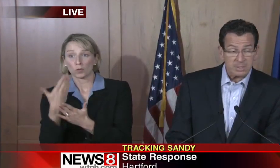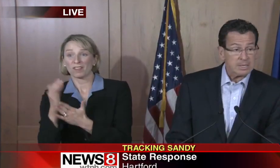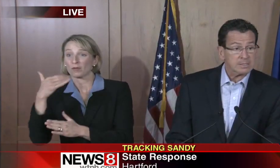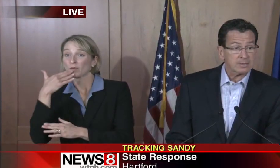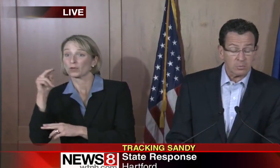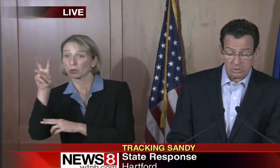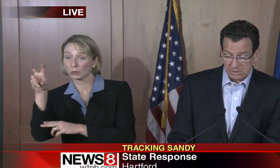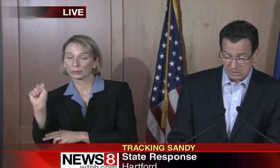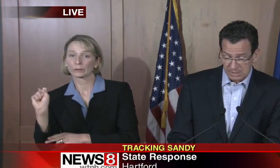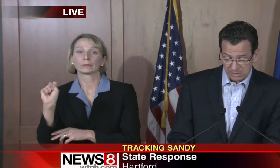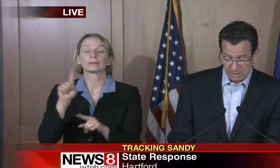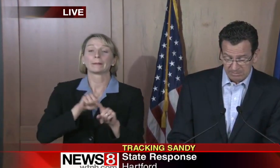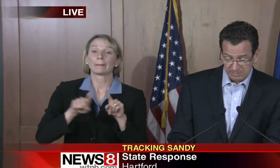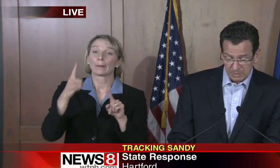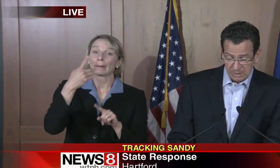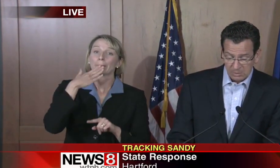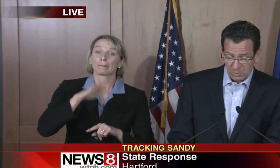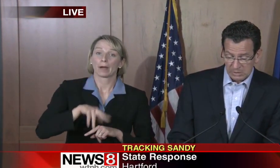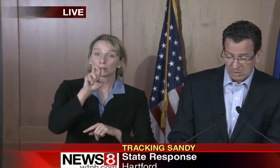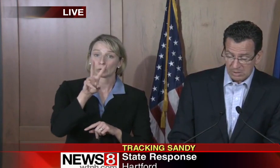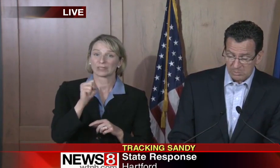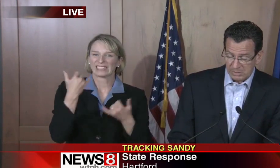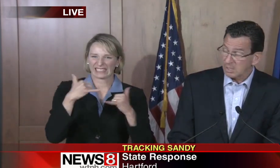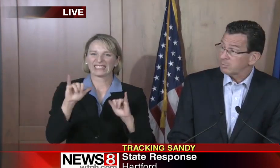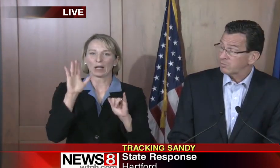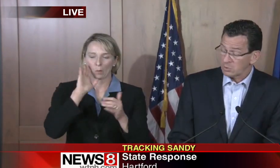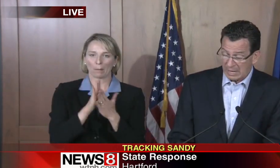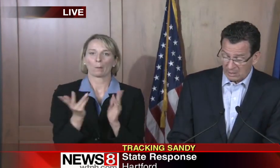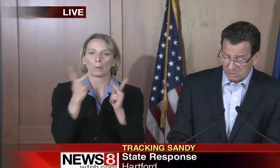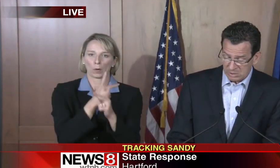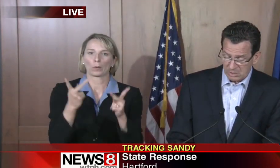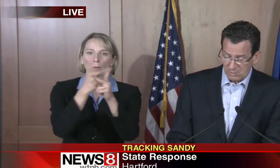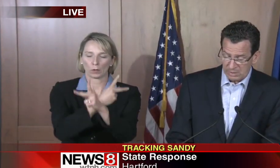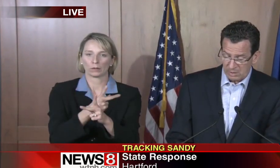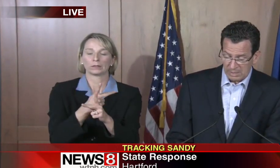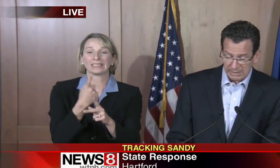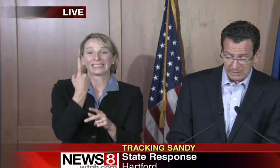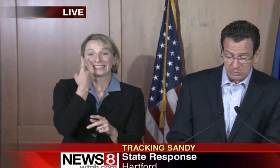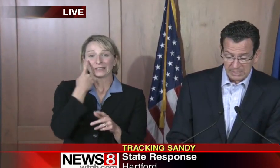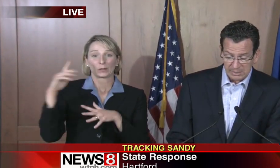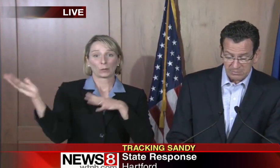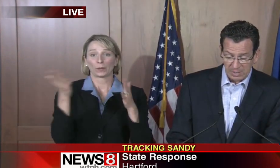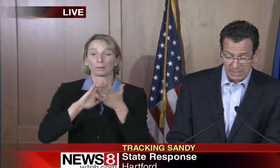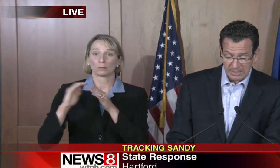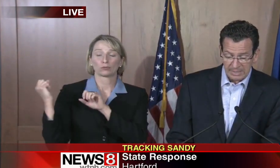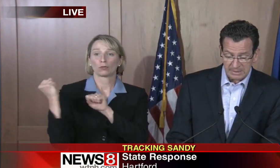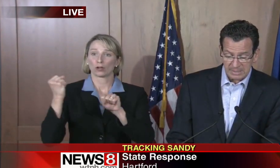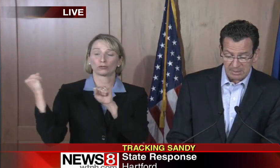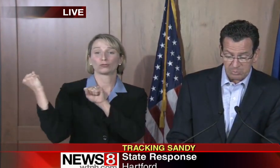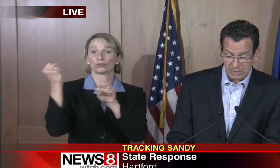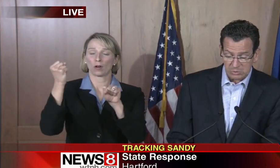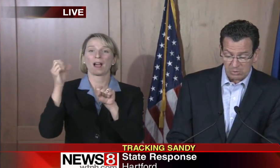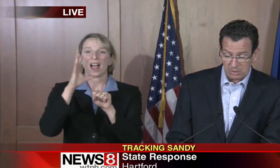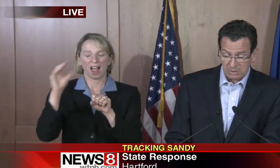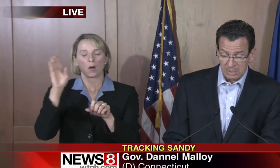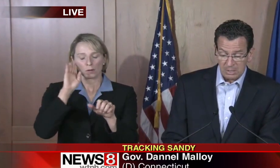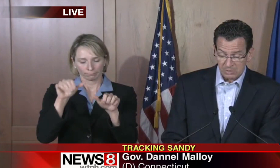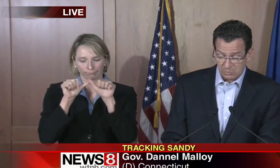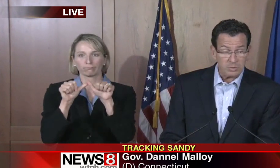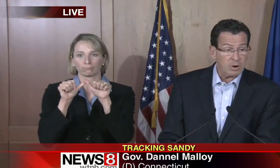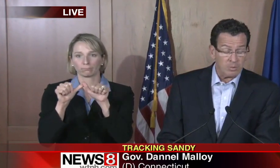news is that the worst is still to come. The wind started picking up a few hours ago and are likely to intensify and stay pretty